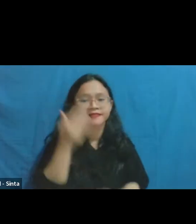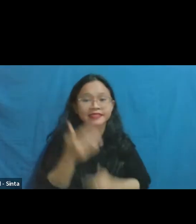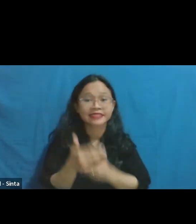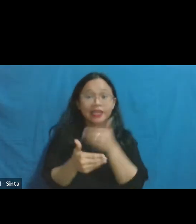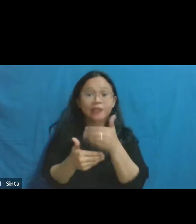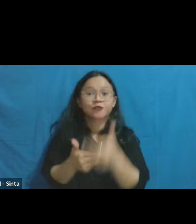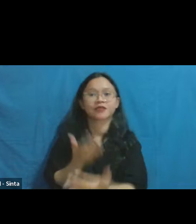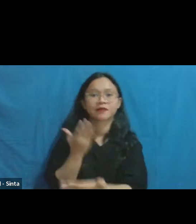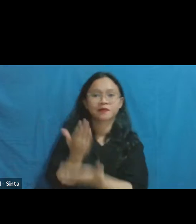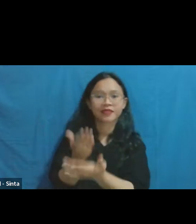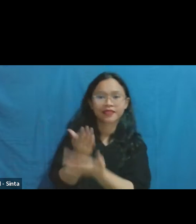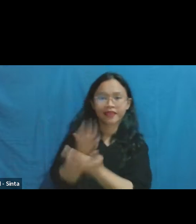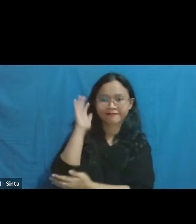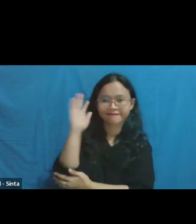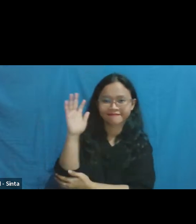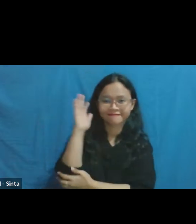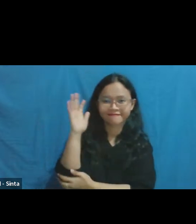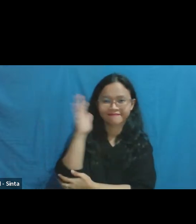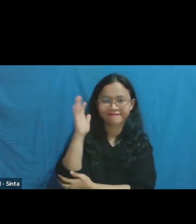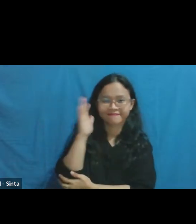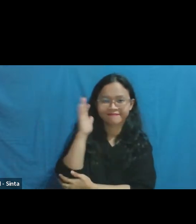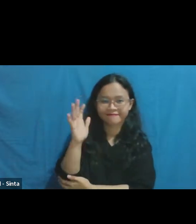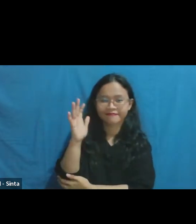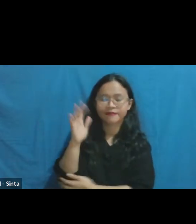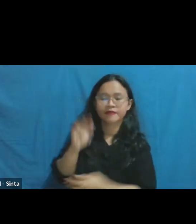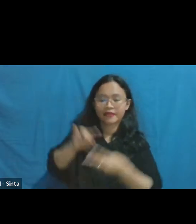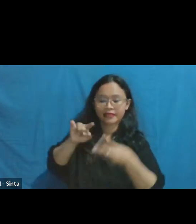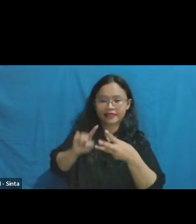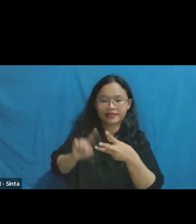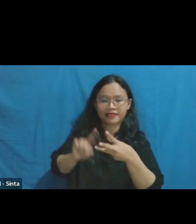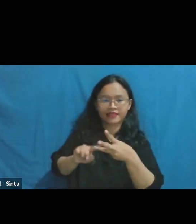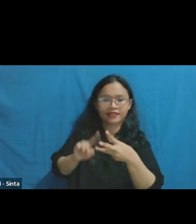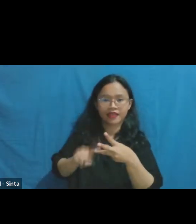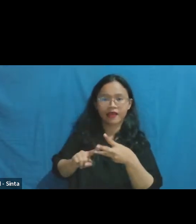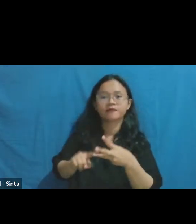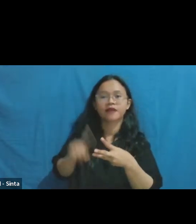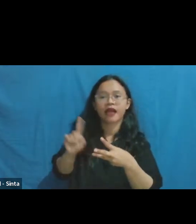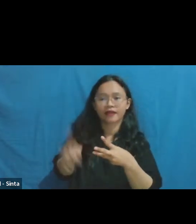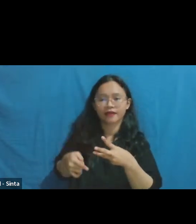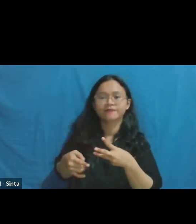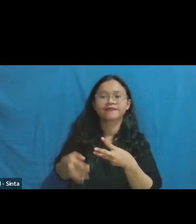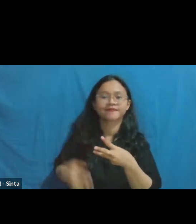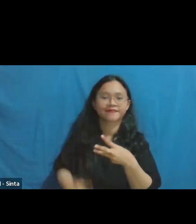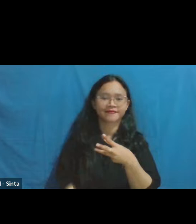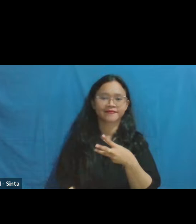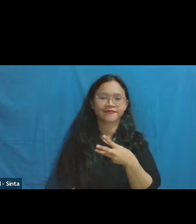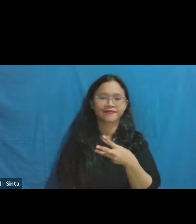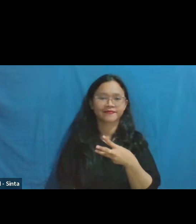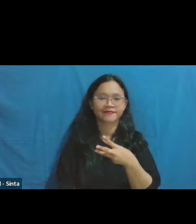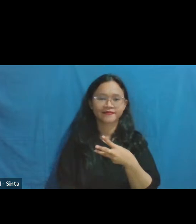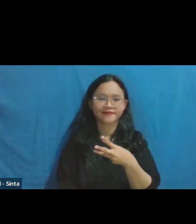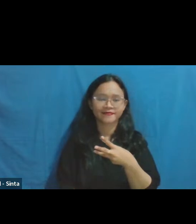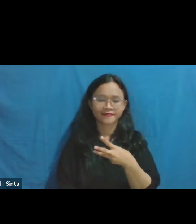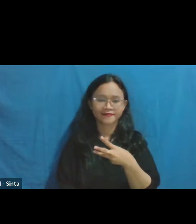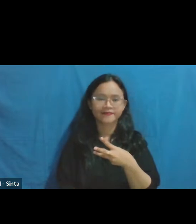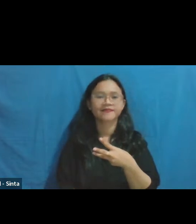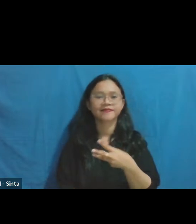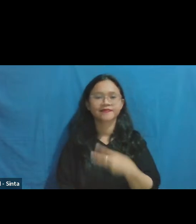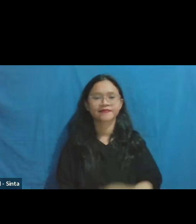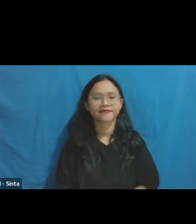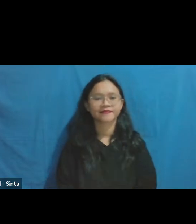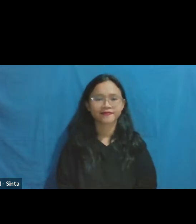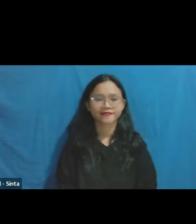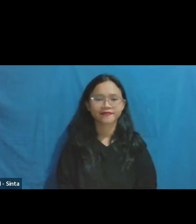Esther Haluk, a feminist, pro-democracy activist and human rights defender, academic and church worker.